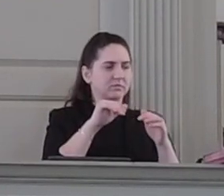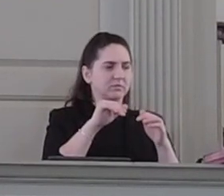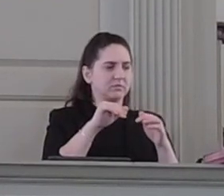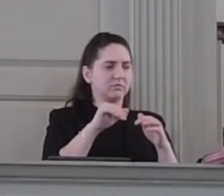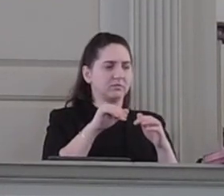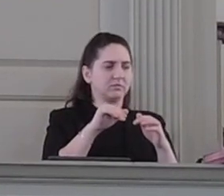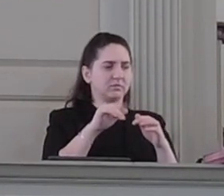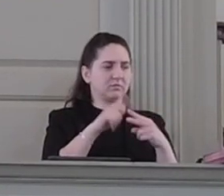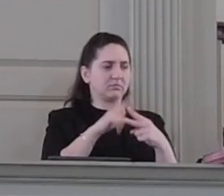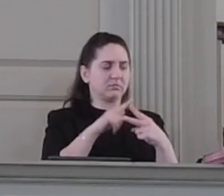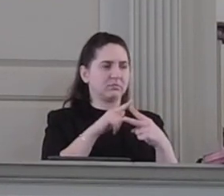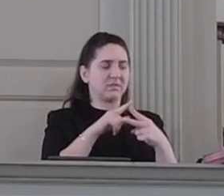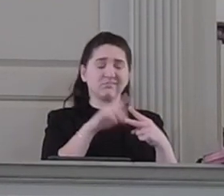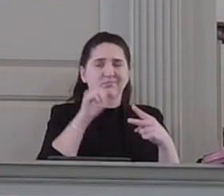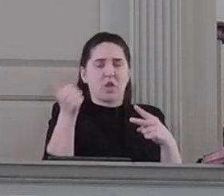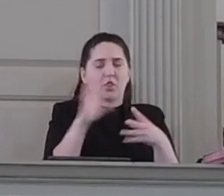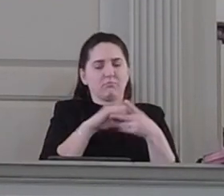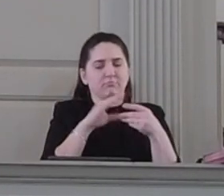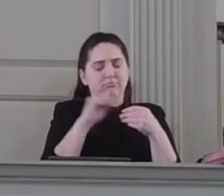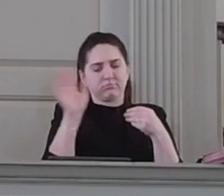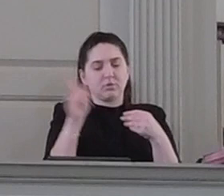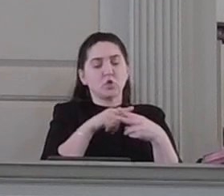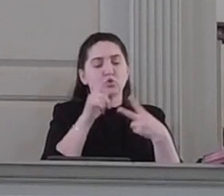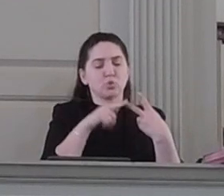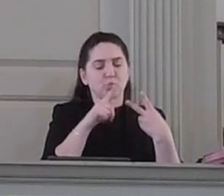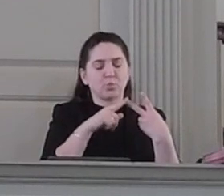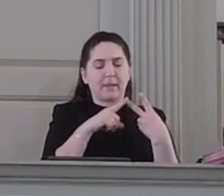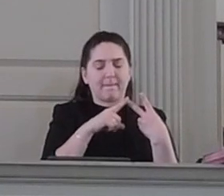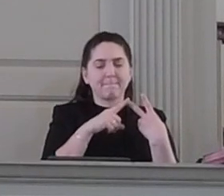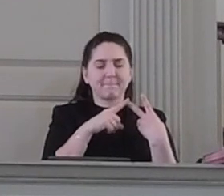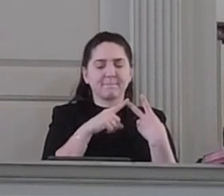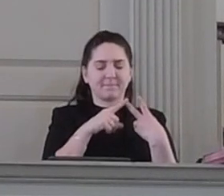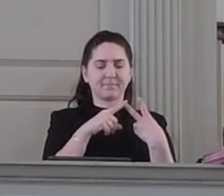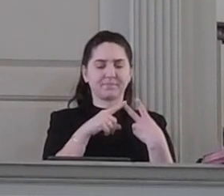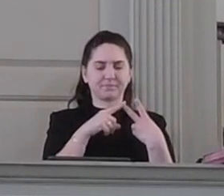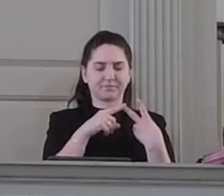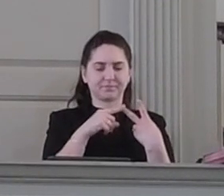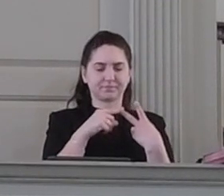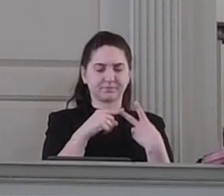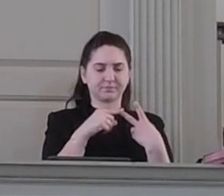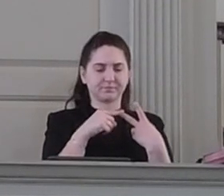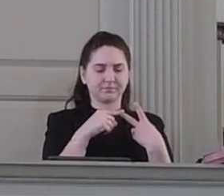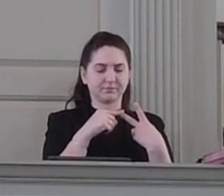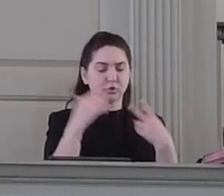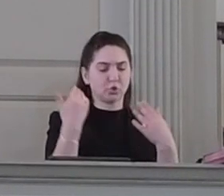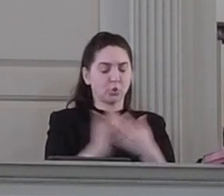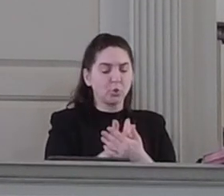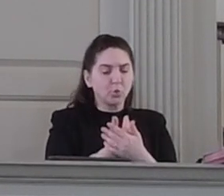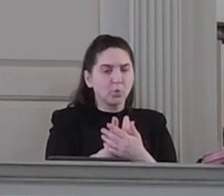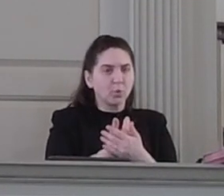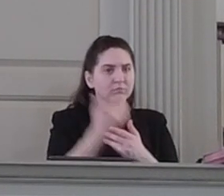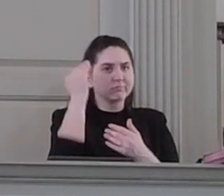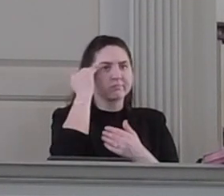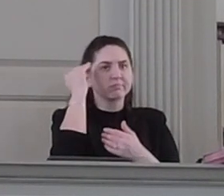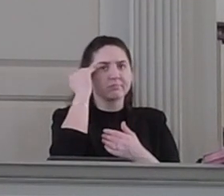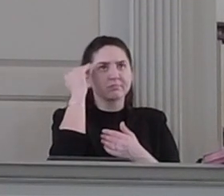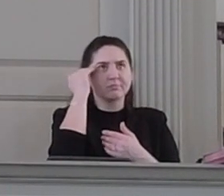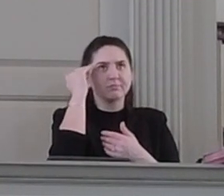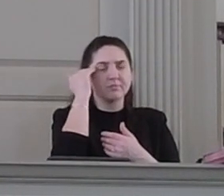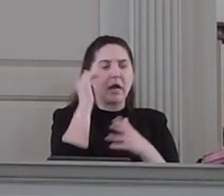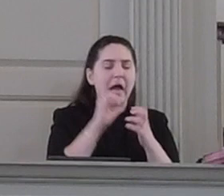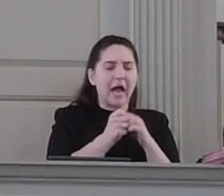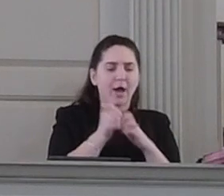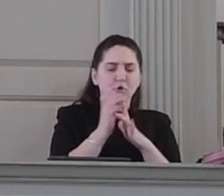And that's a whole other sermon. And two, I gained new insight into